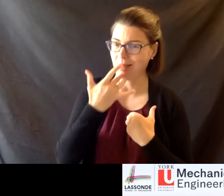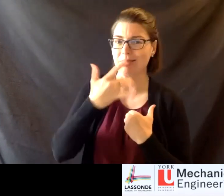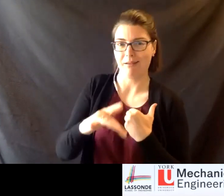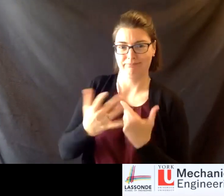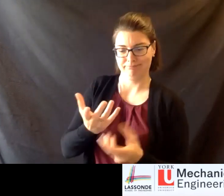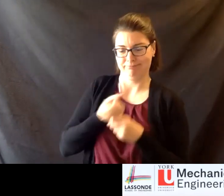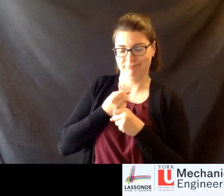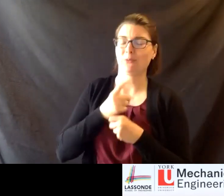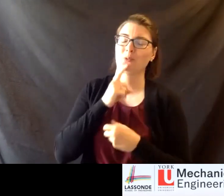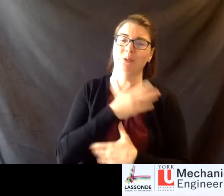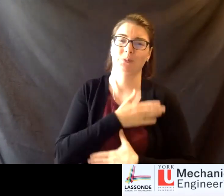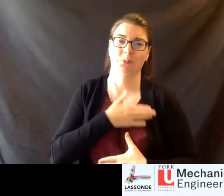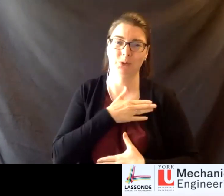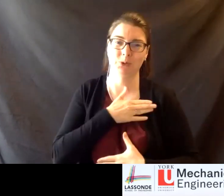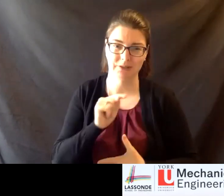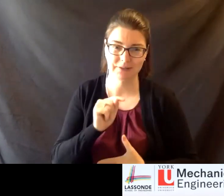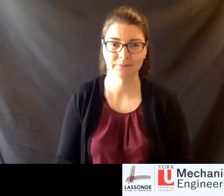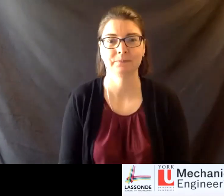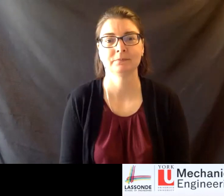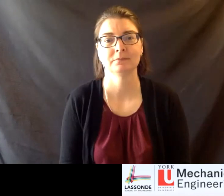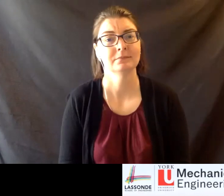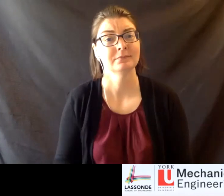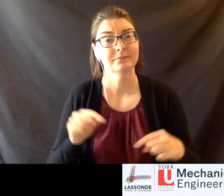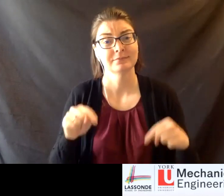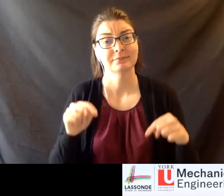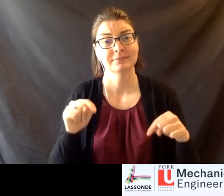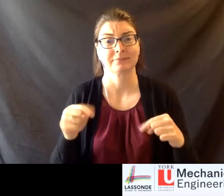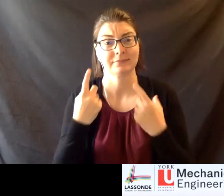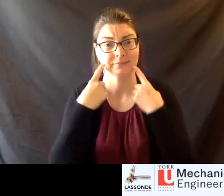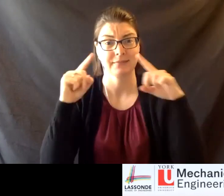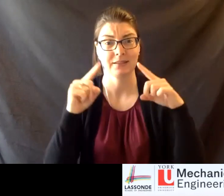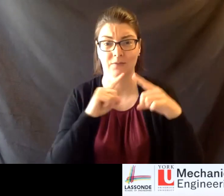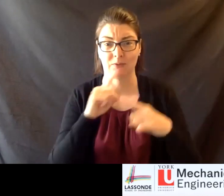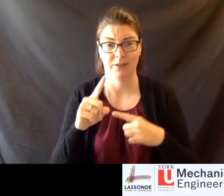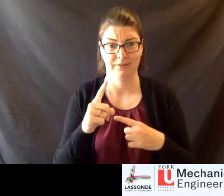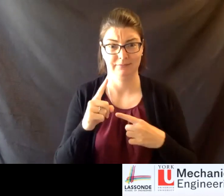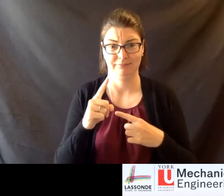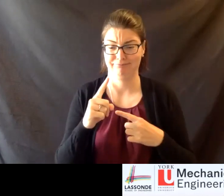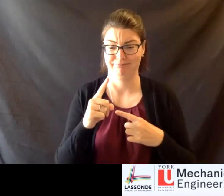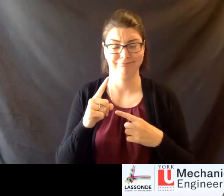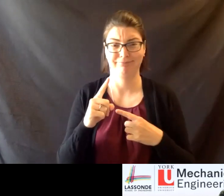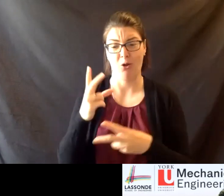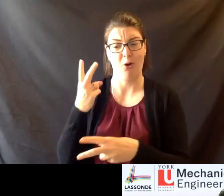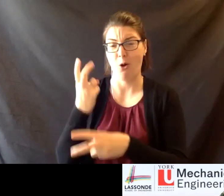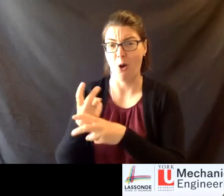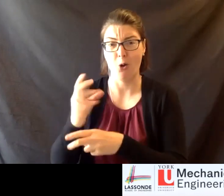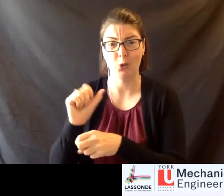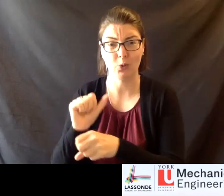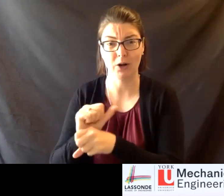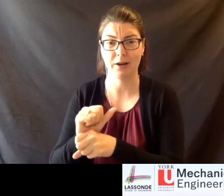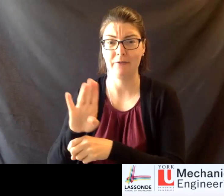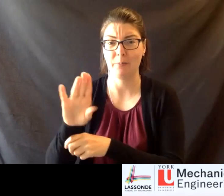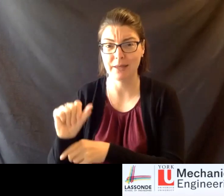and I really appreciate it. This achievement is mainly, of course, due to the hard work of my undergraduate, graduate,